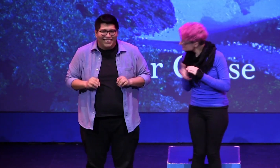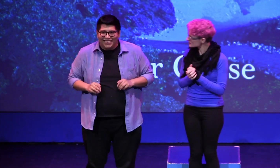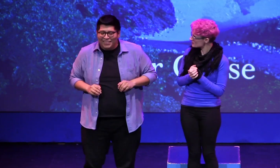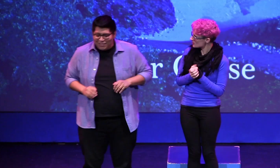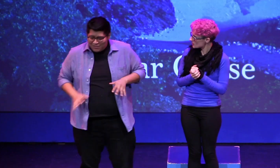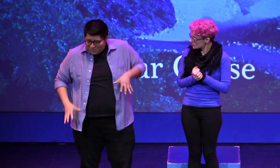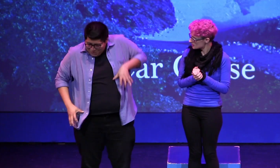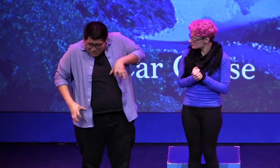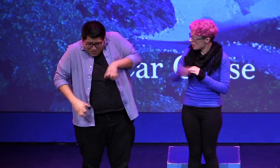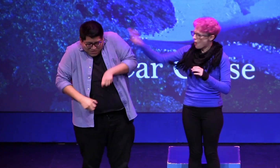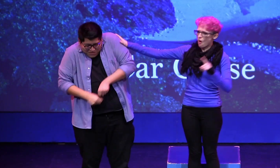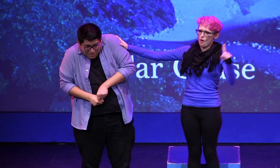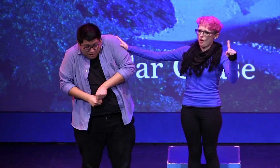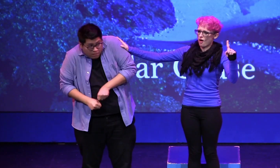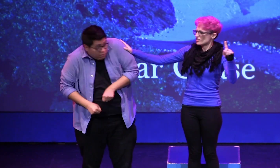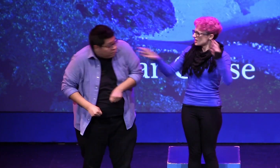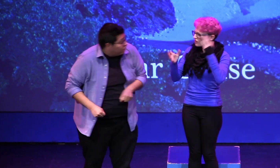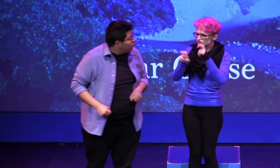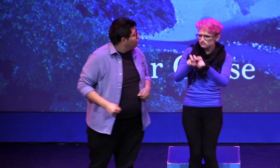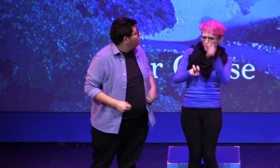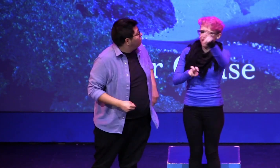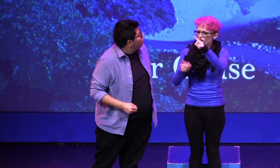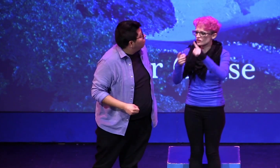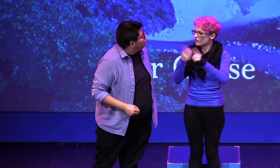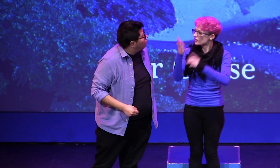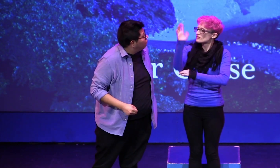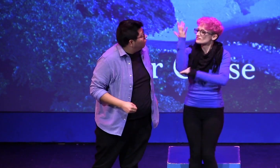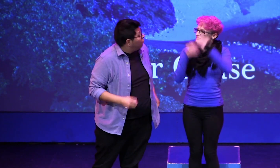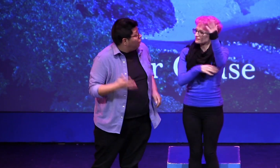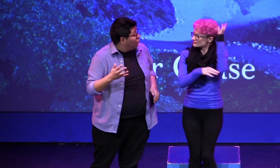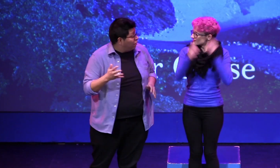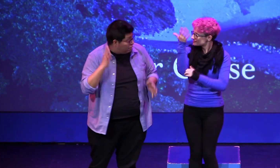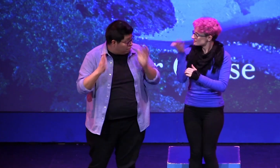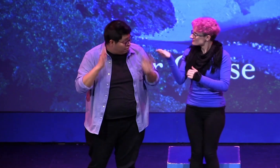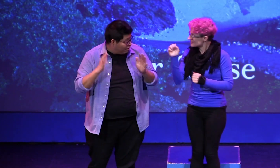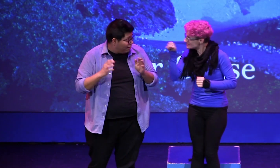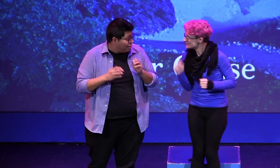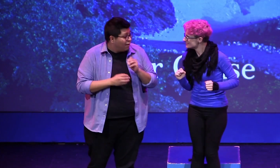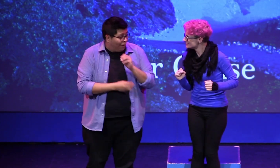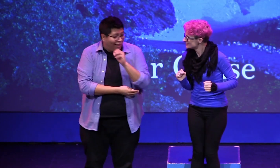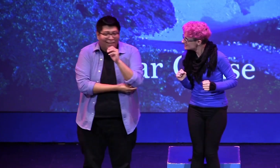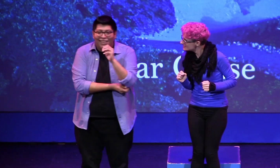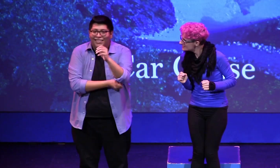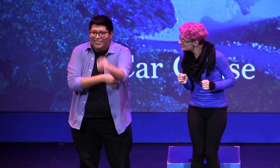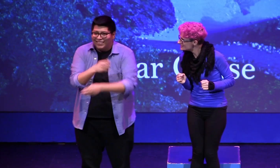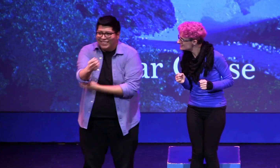Okay. Alright, let me put my butt. You know what? Could you start with the part with the trees? The trees? Alright. Mm-hmm.